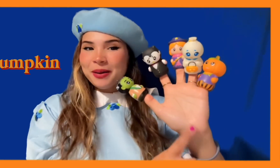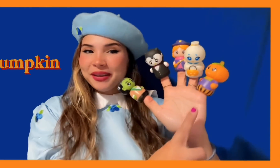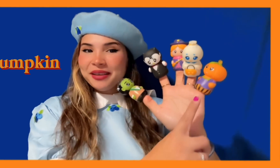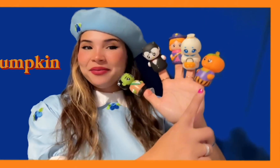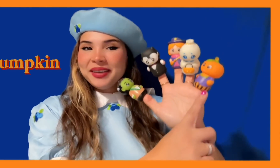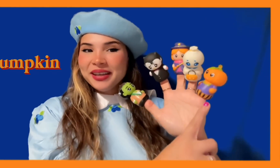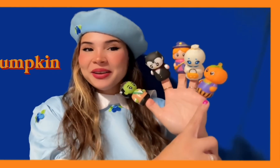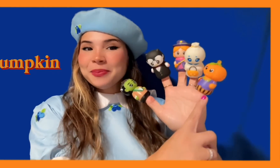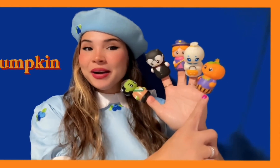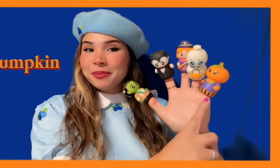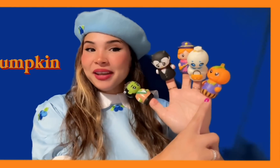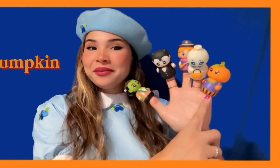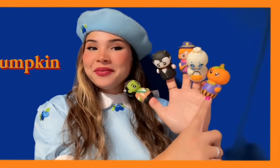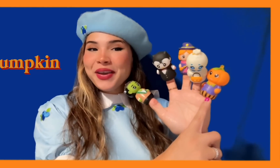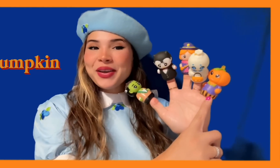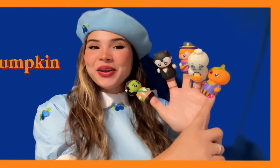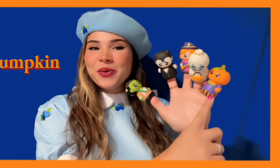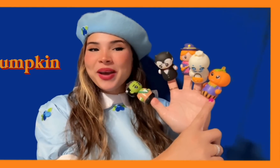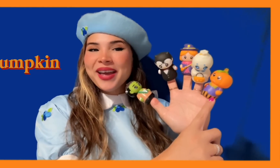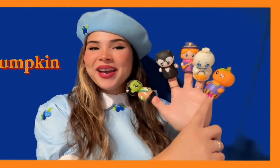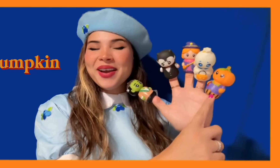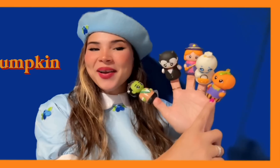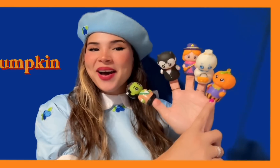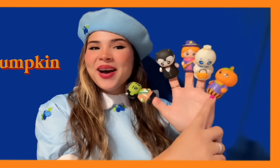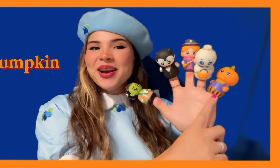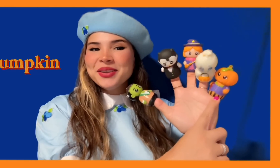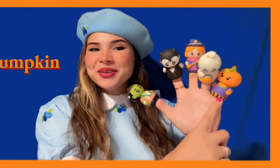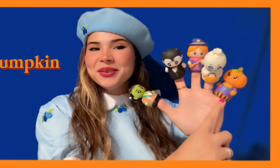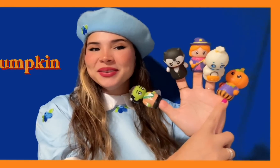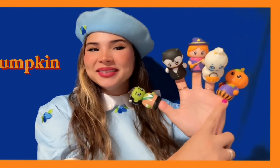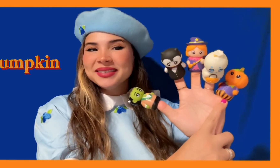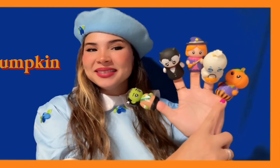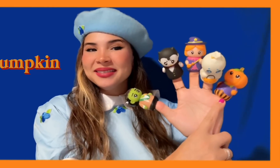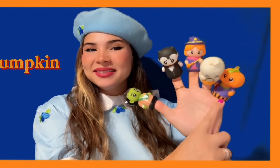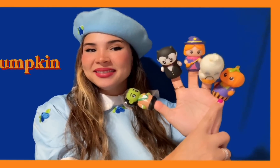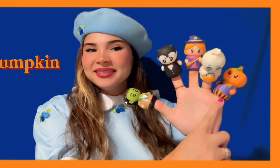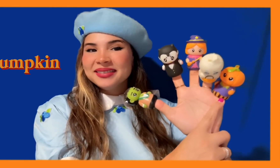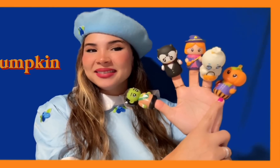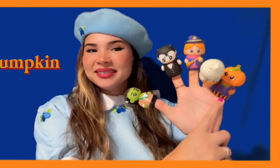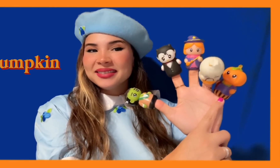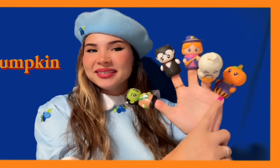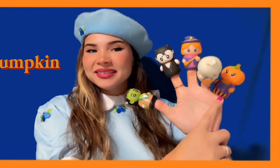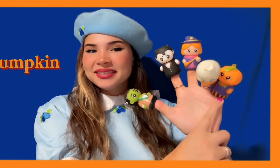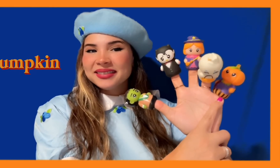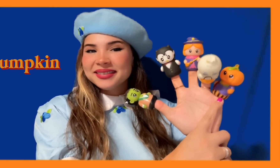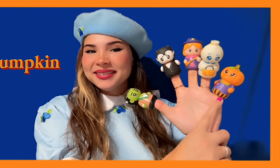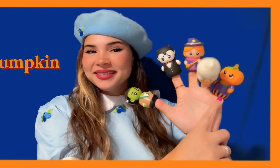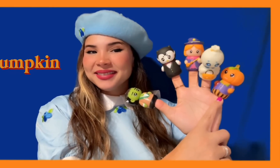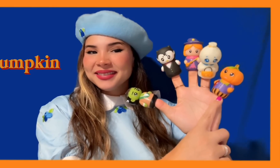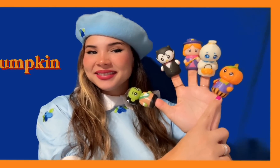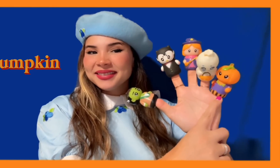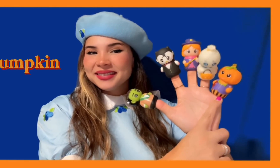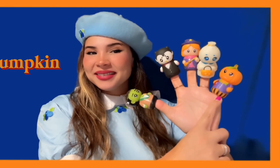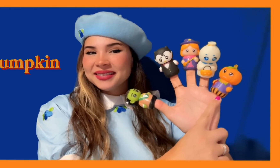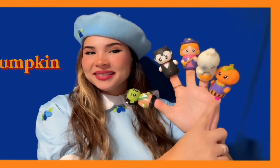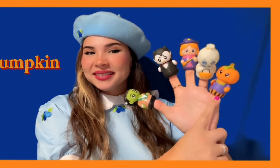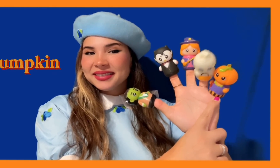Pumpkin finger, where are you? Here I am, how